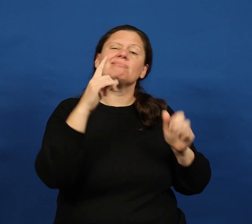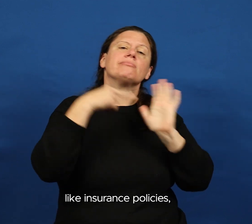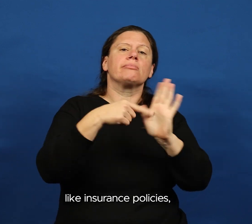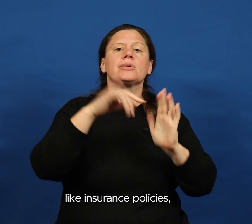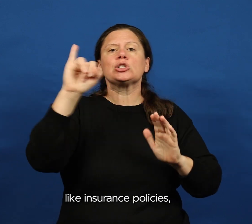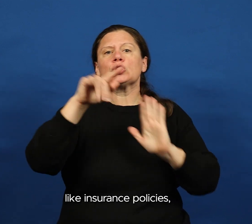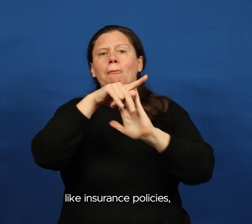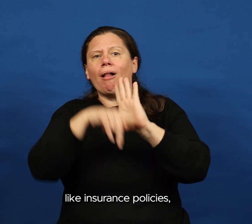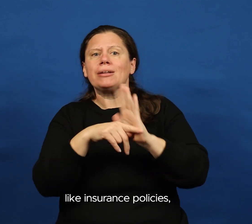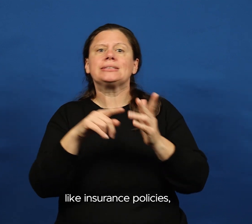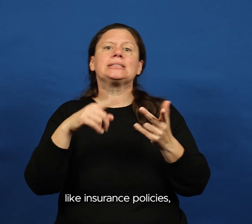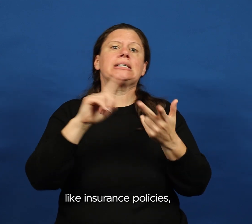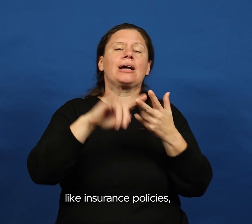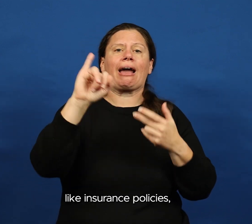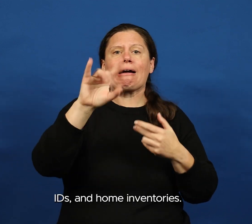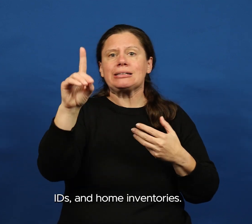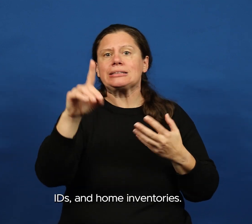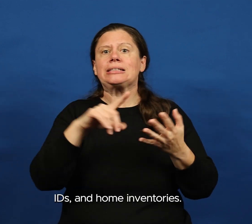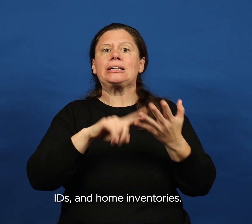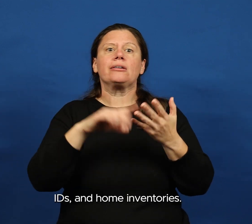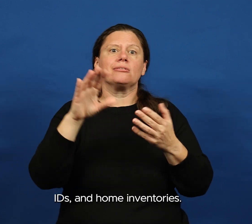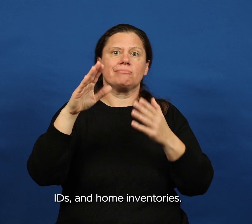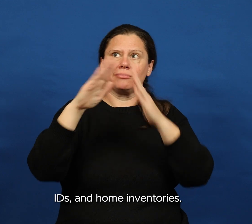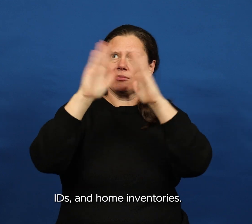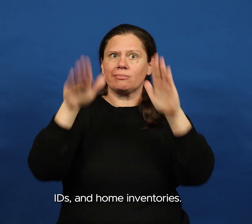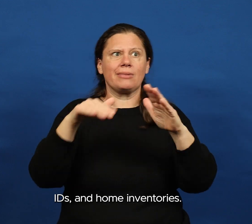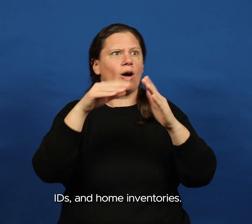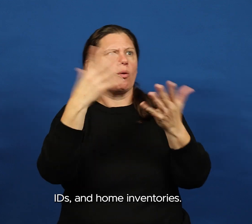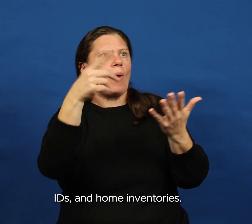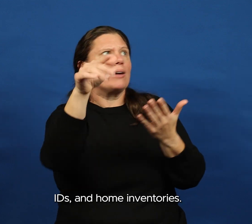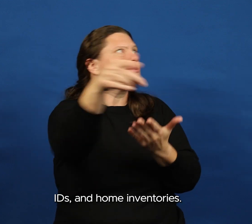Like insurance policies, IDs, and home inventories.